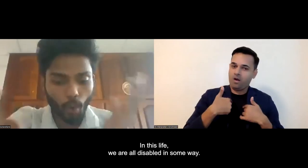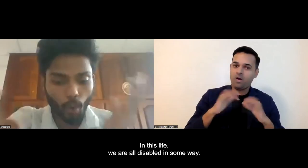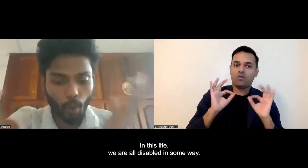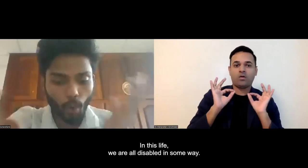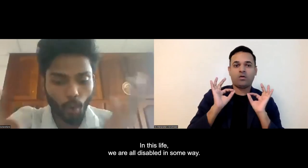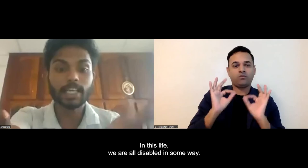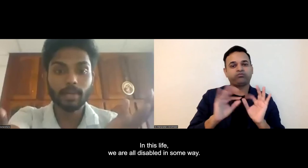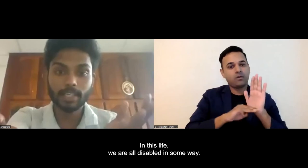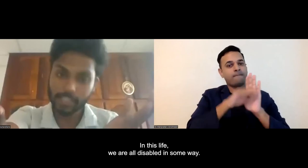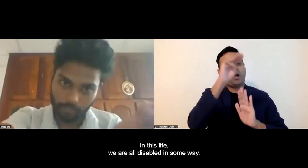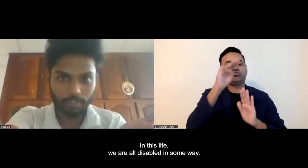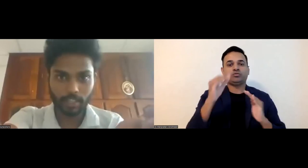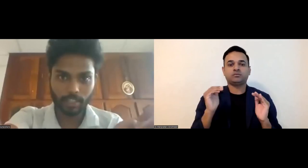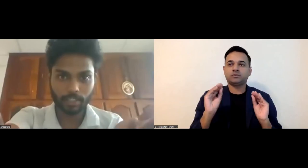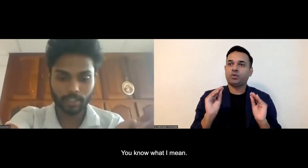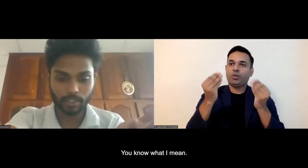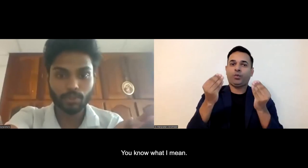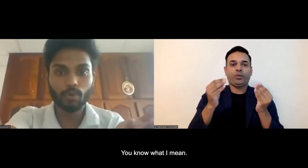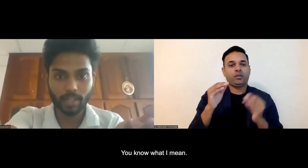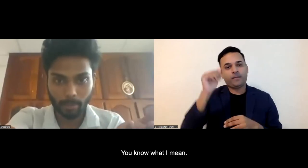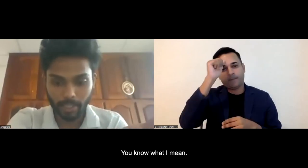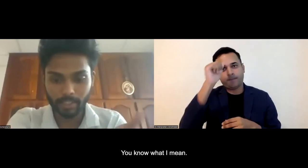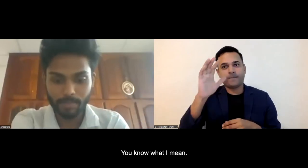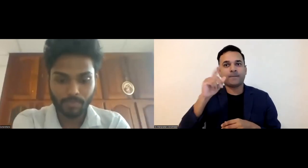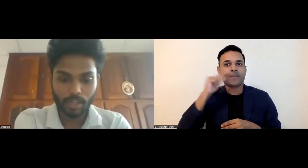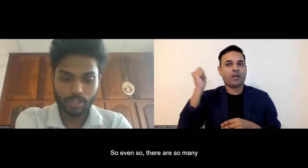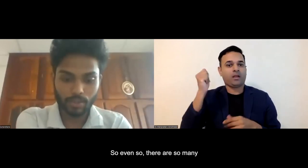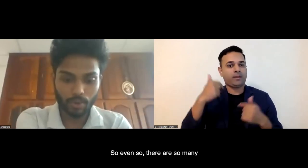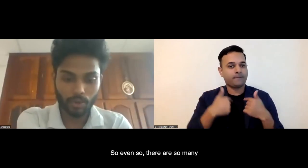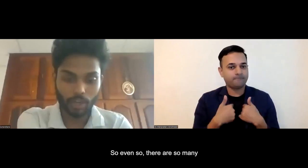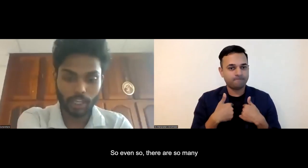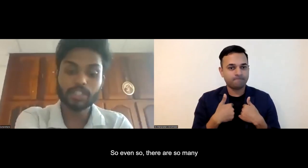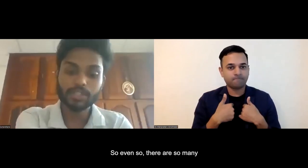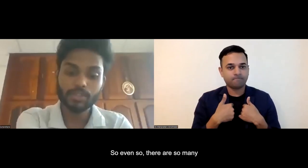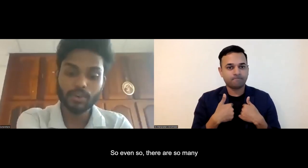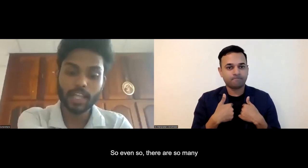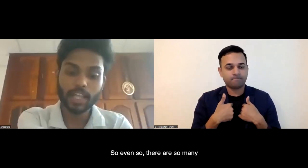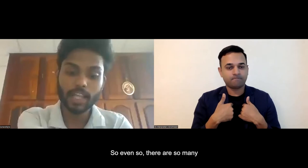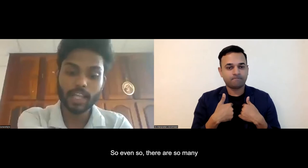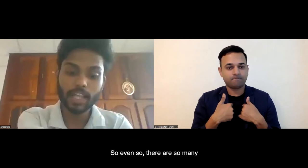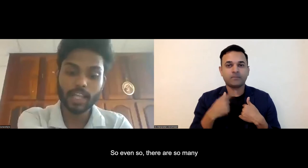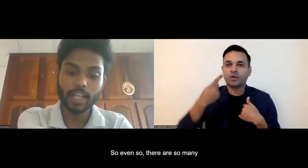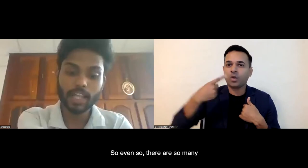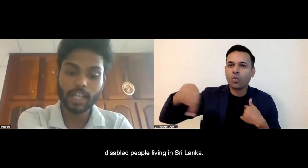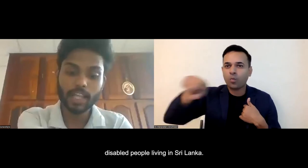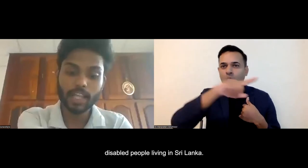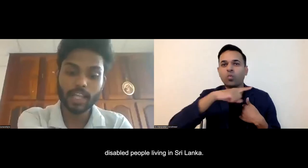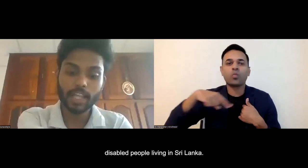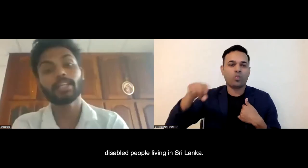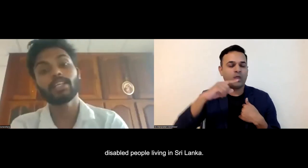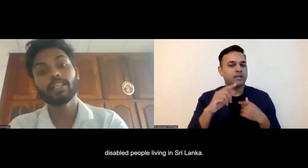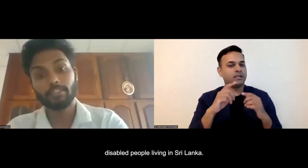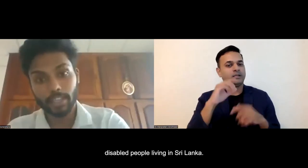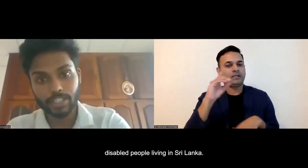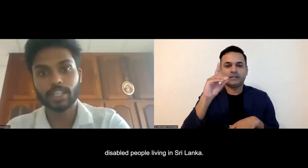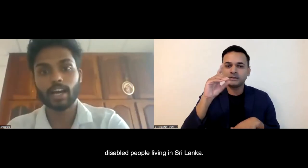all disabled in some way. You know what I mean. So even so, there are so many disabled